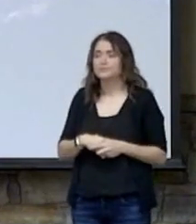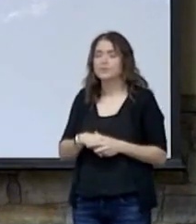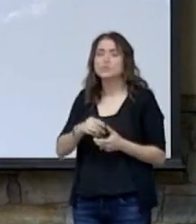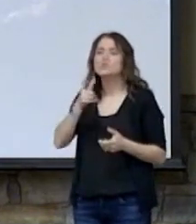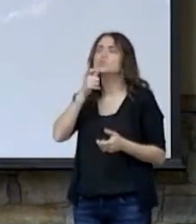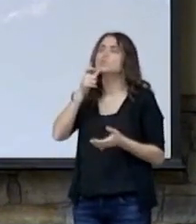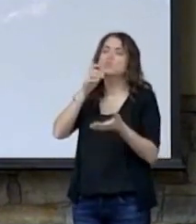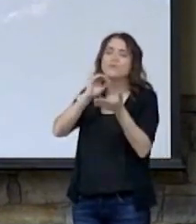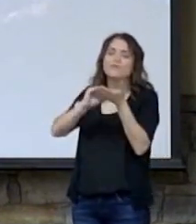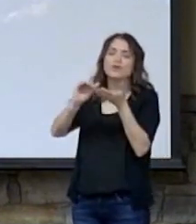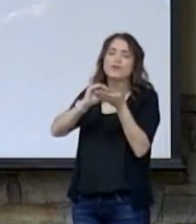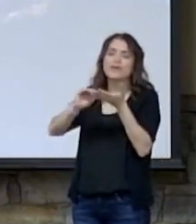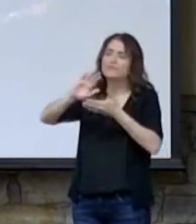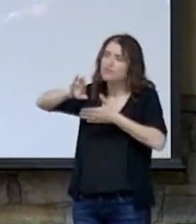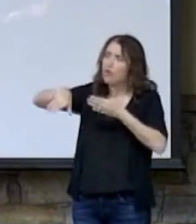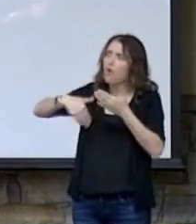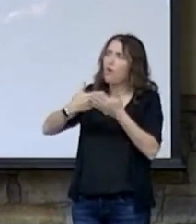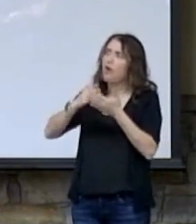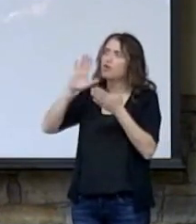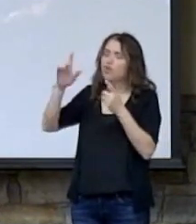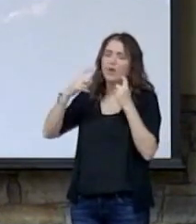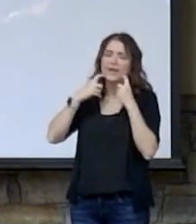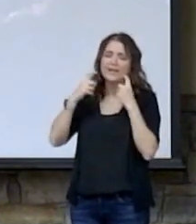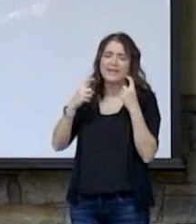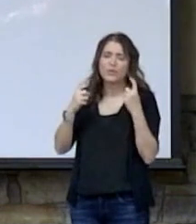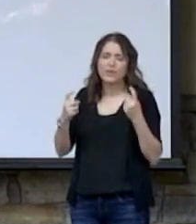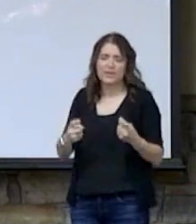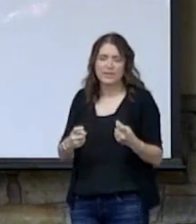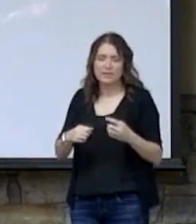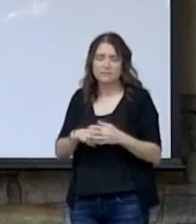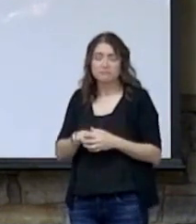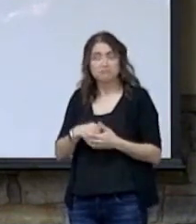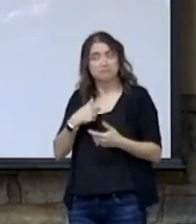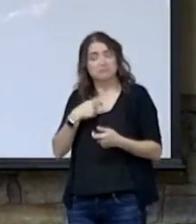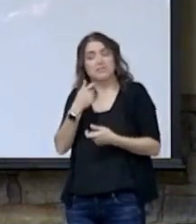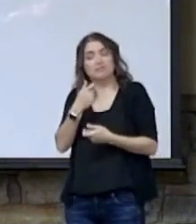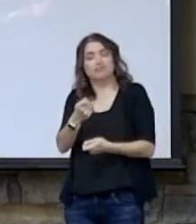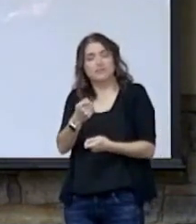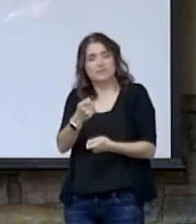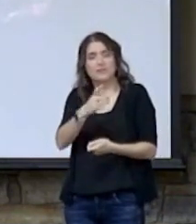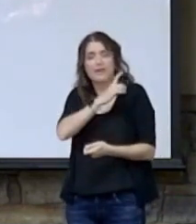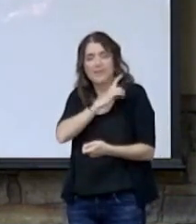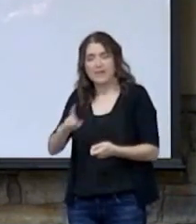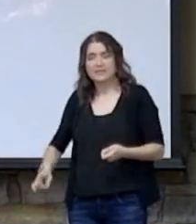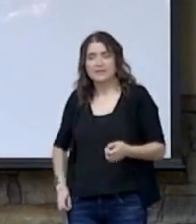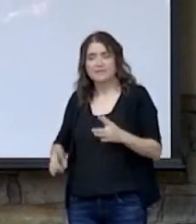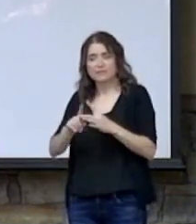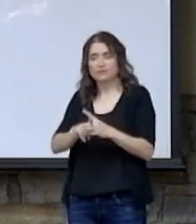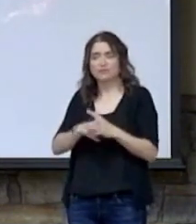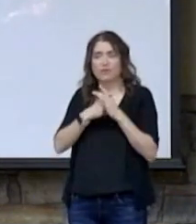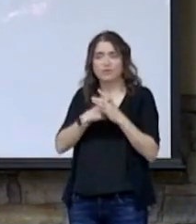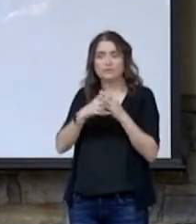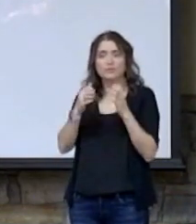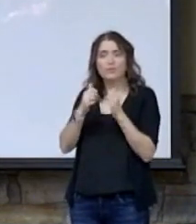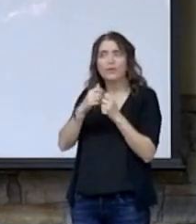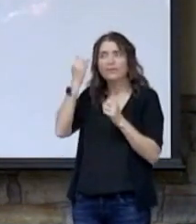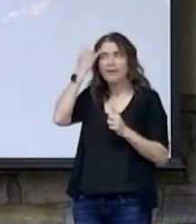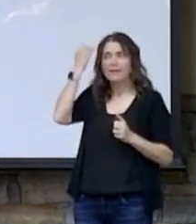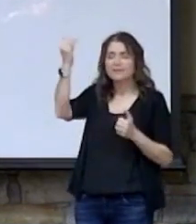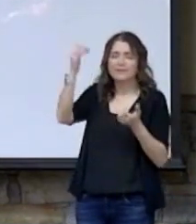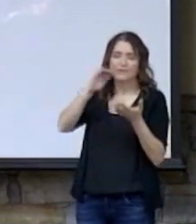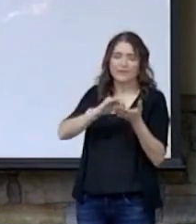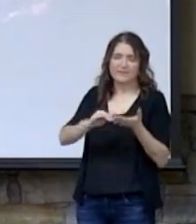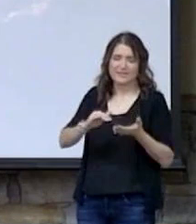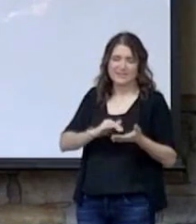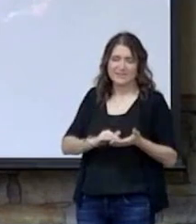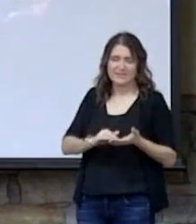iniquity. I find it interesting that David starts with the idea of forgiveness. That's the